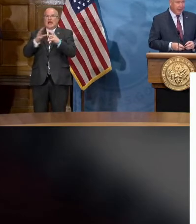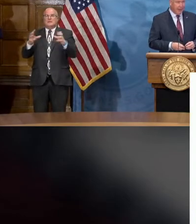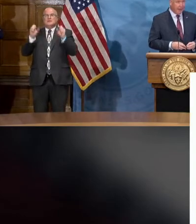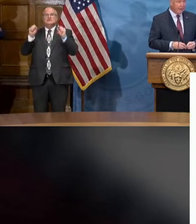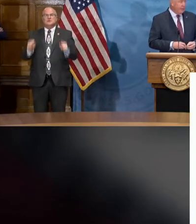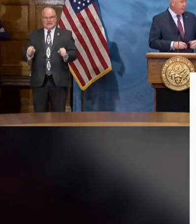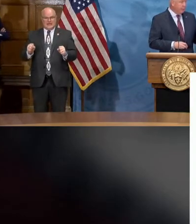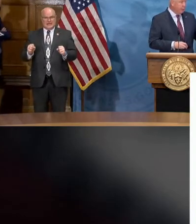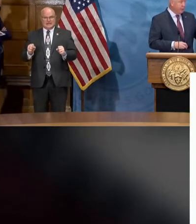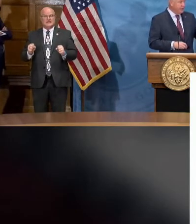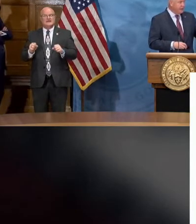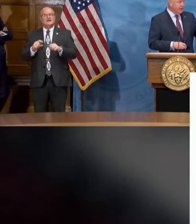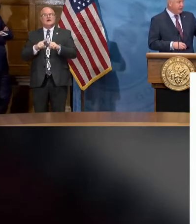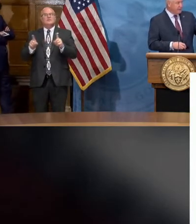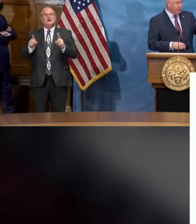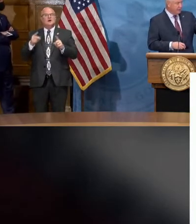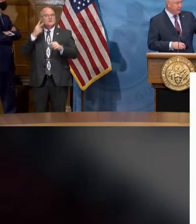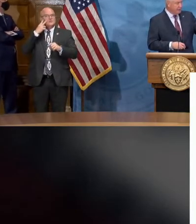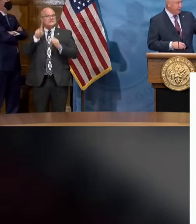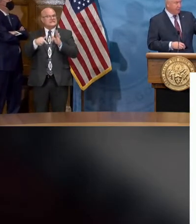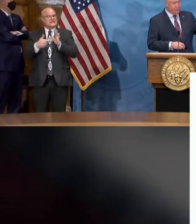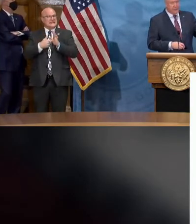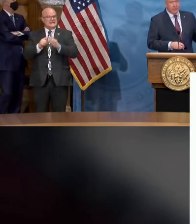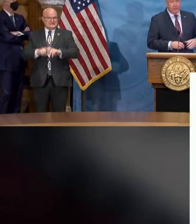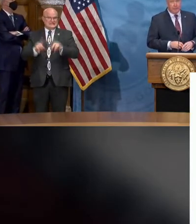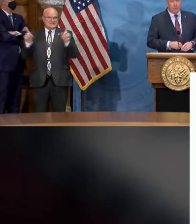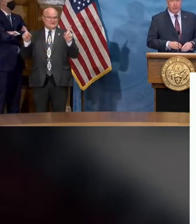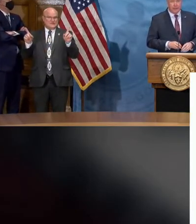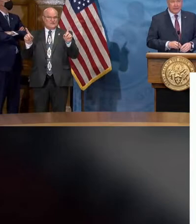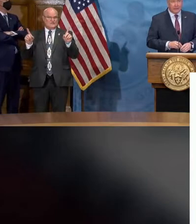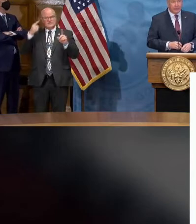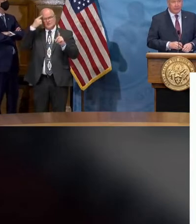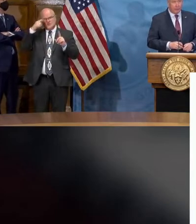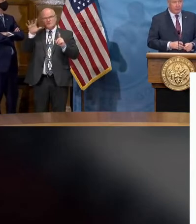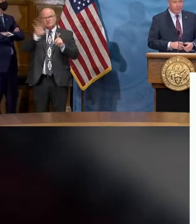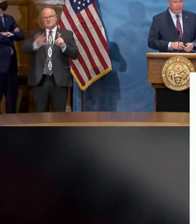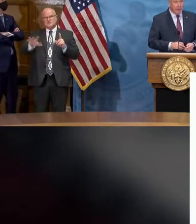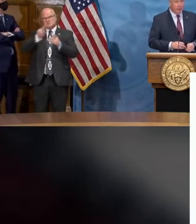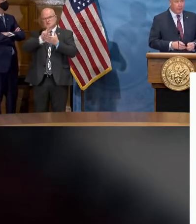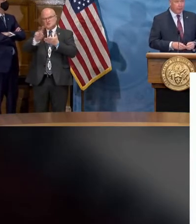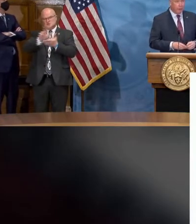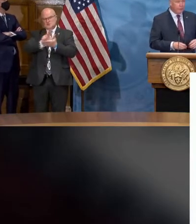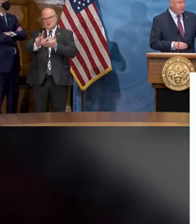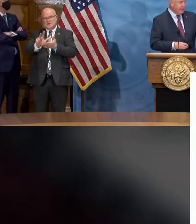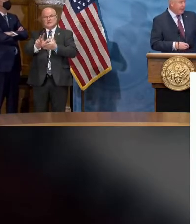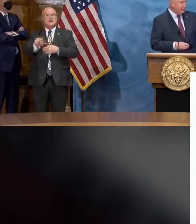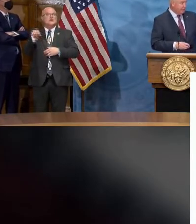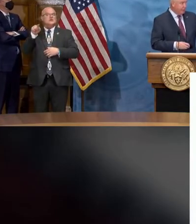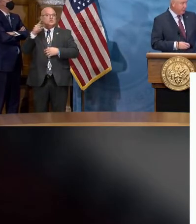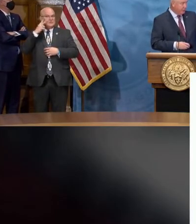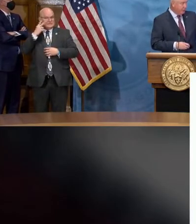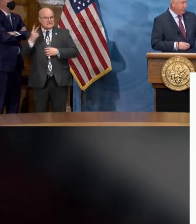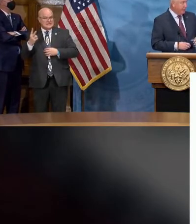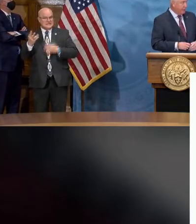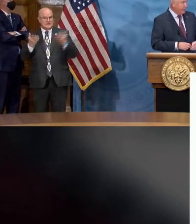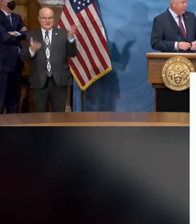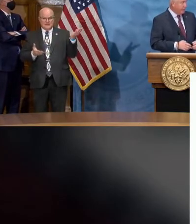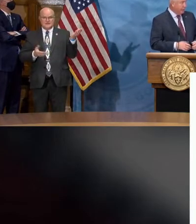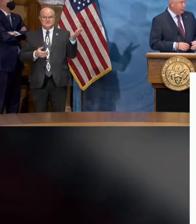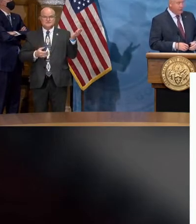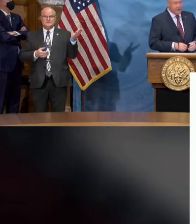take back. But we're going to see this difference for at least another couple weeks. But you will see, as you can see right